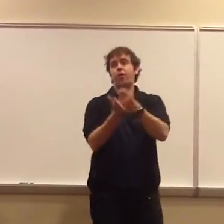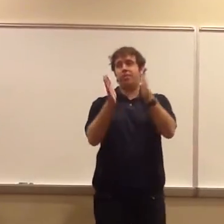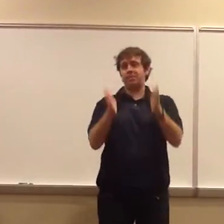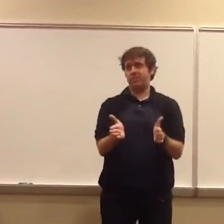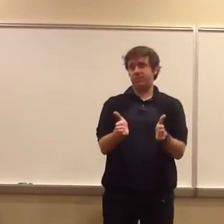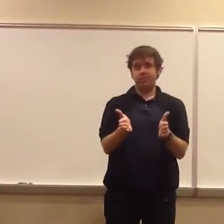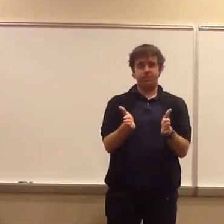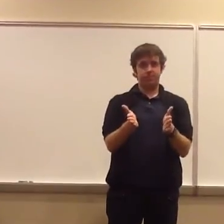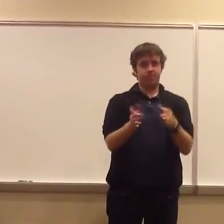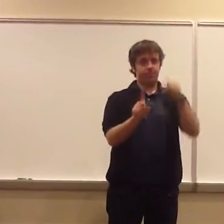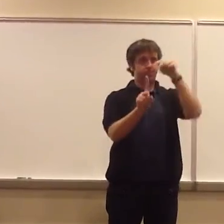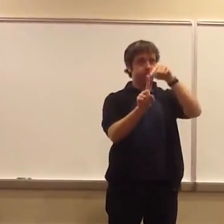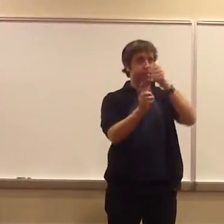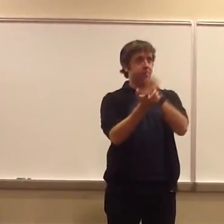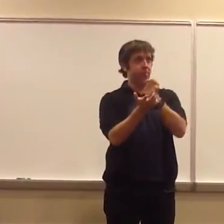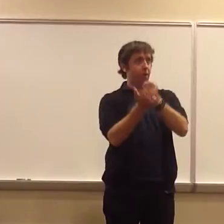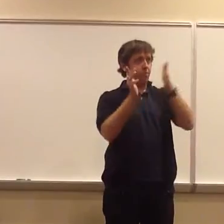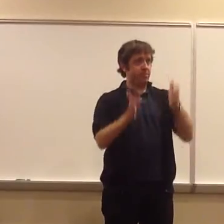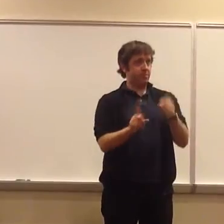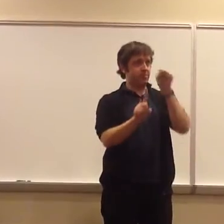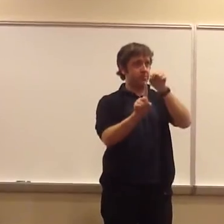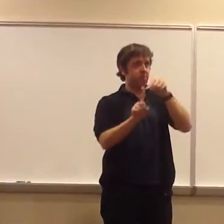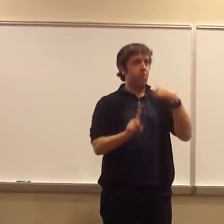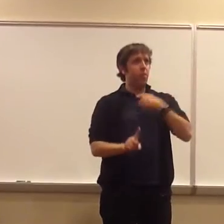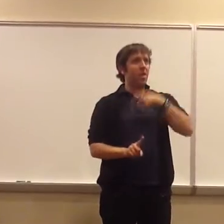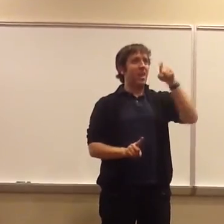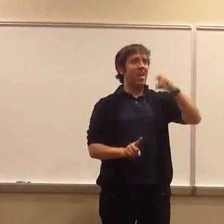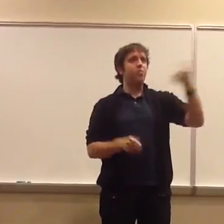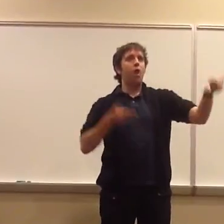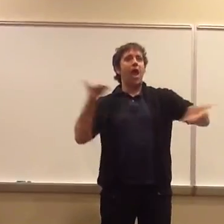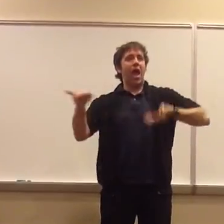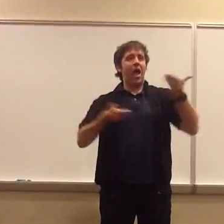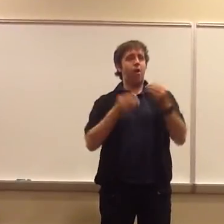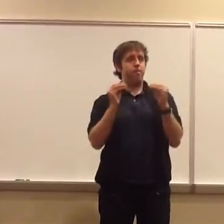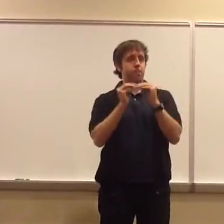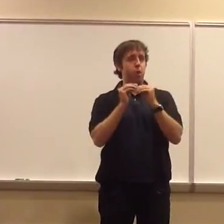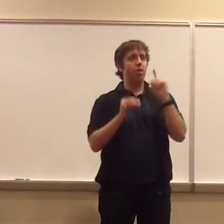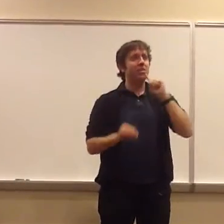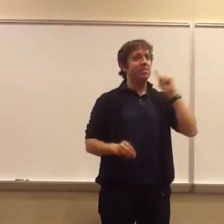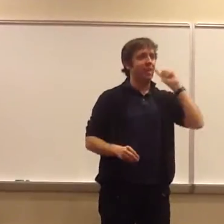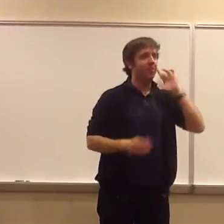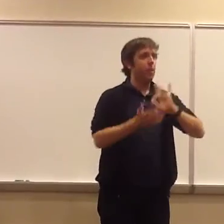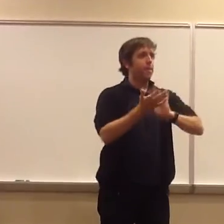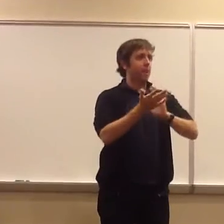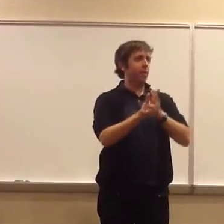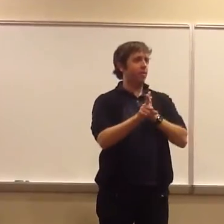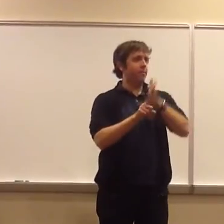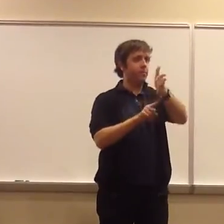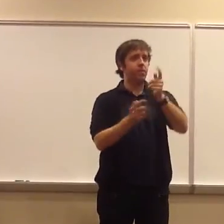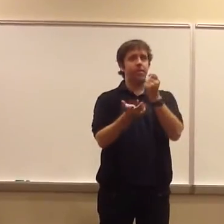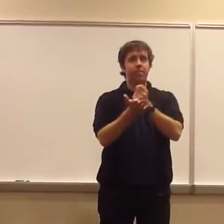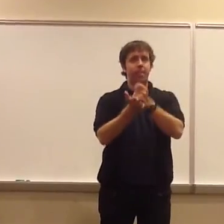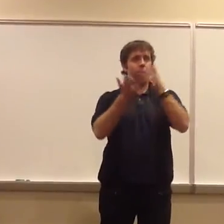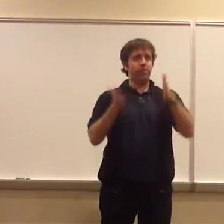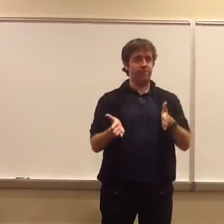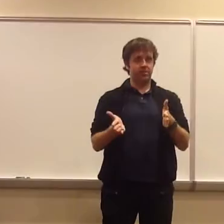And this is about therapists, mental health providers. We need to hire more